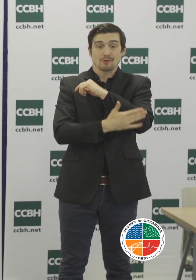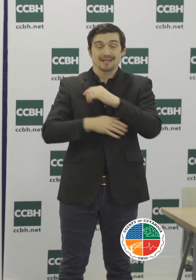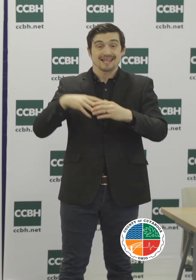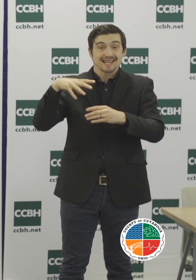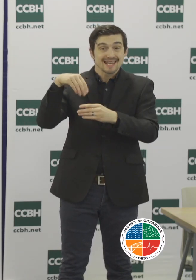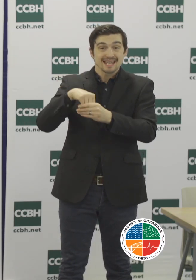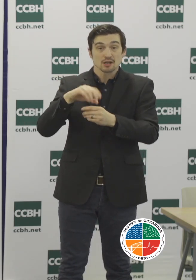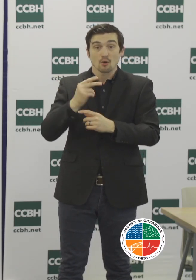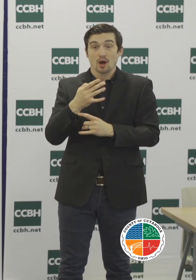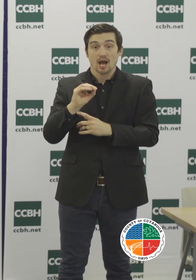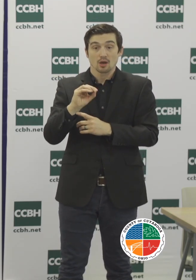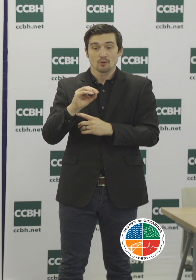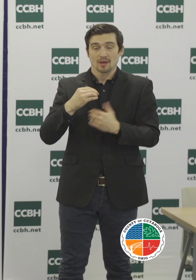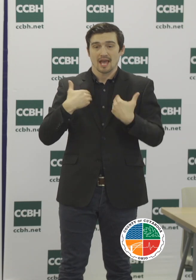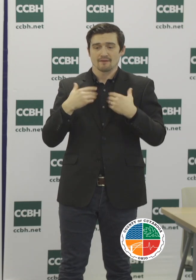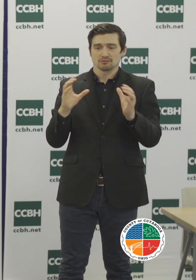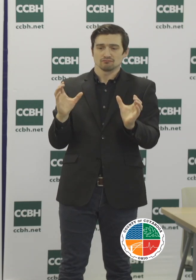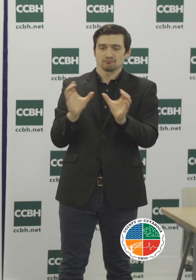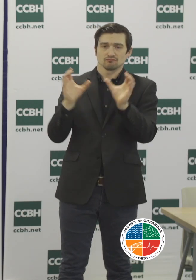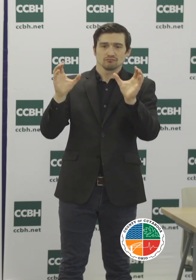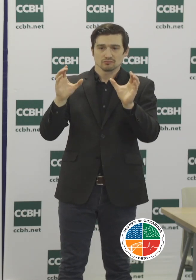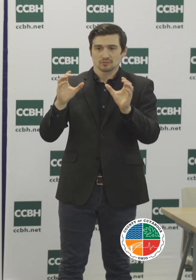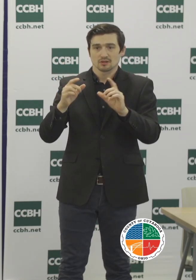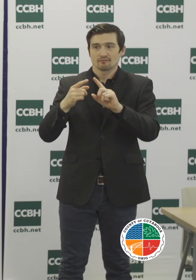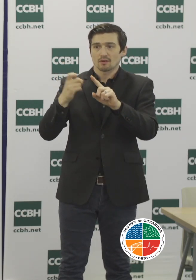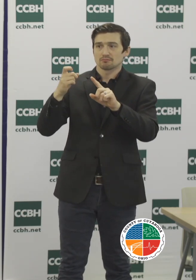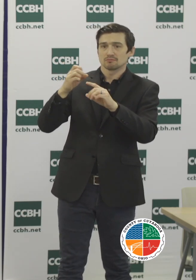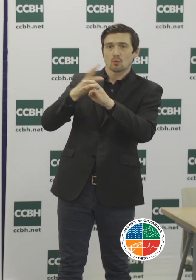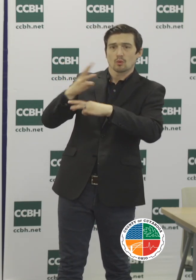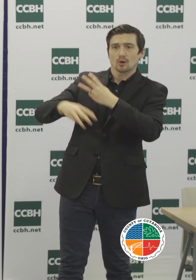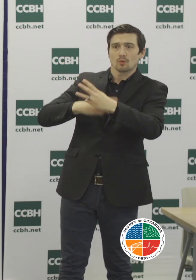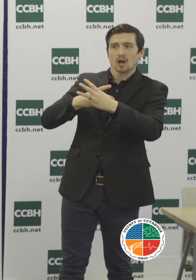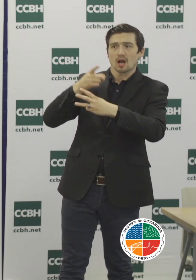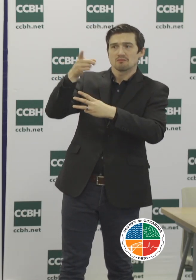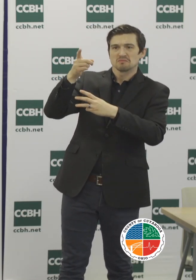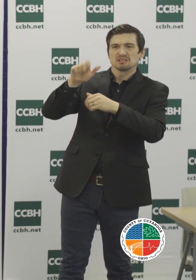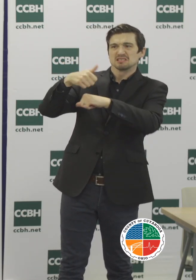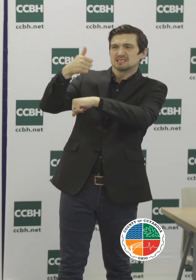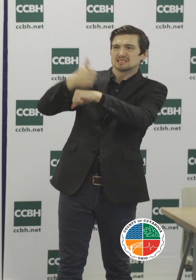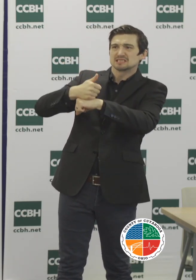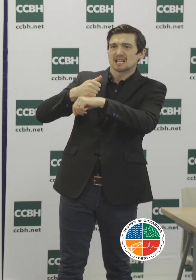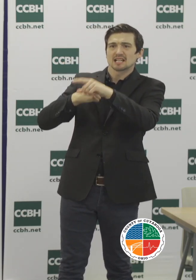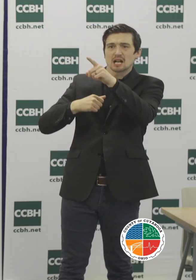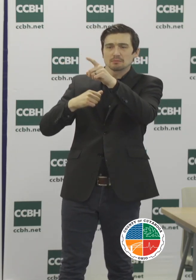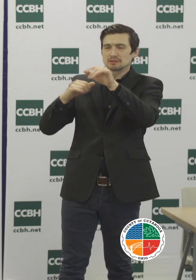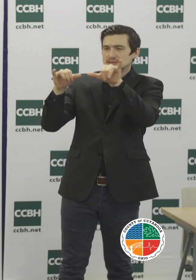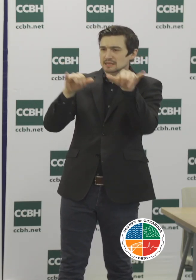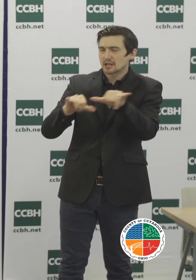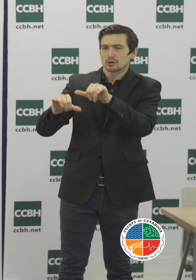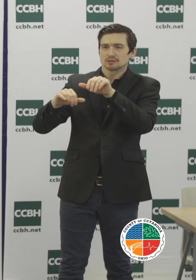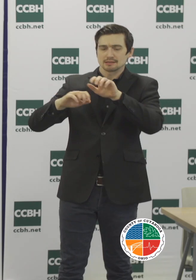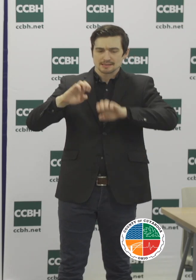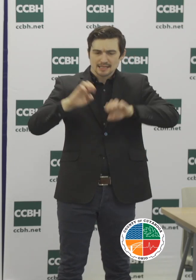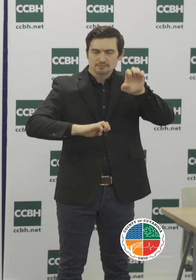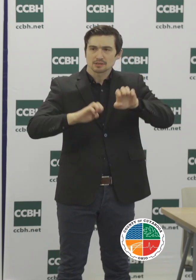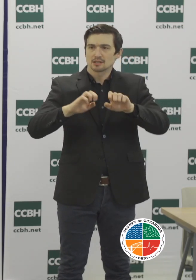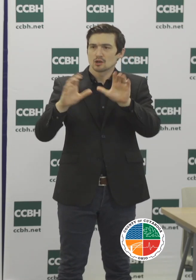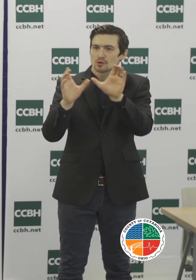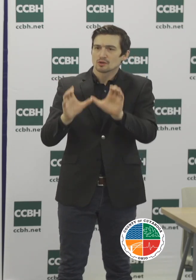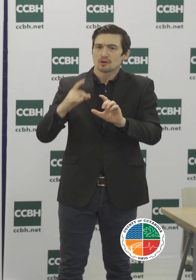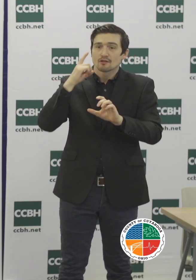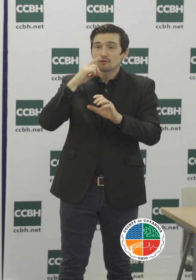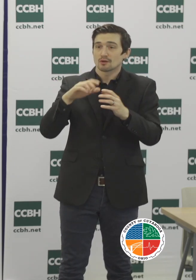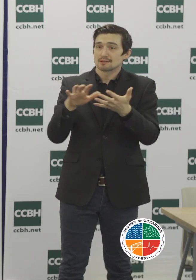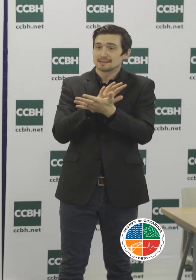Ohio. This is a worldwide accreditation which sets out standards, assessment, and accreditation for